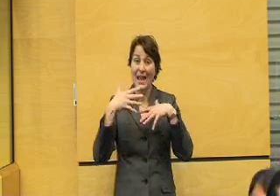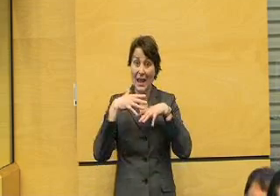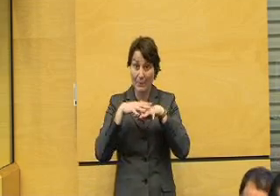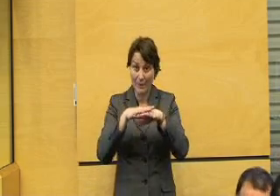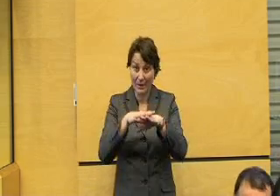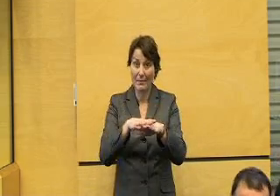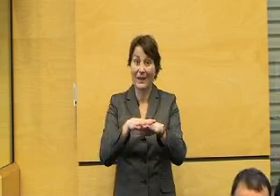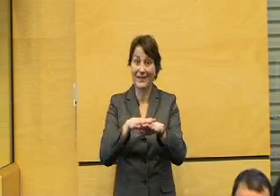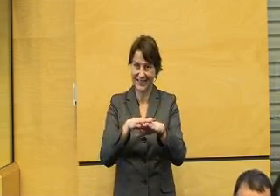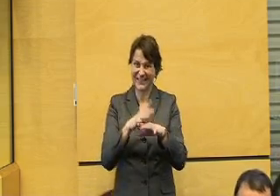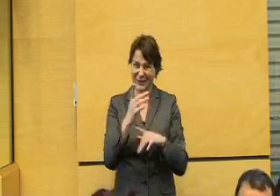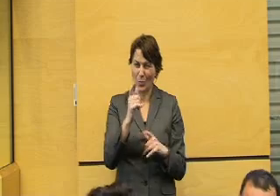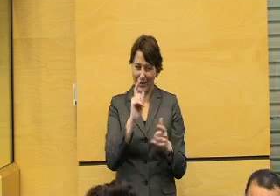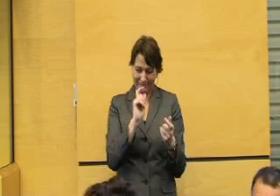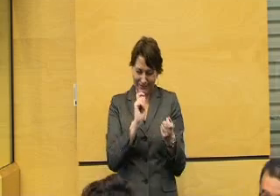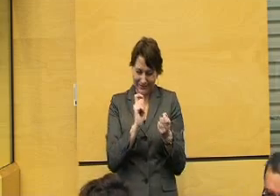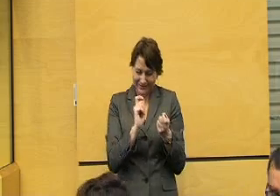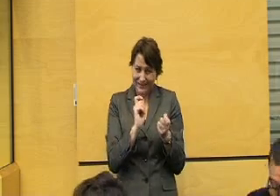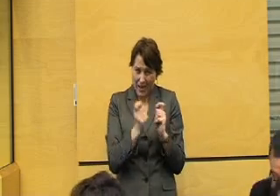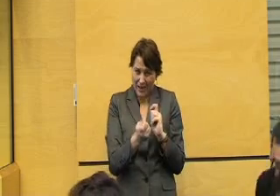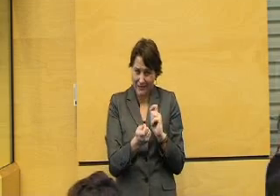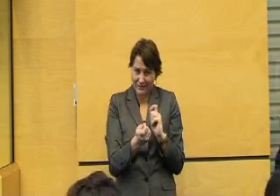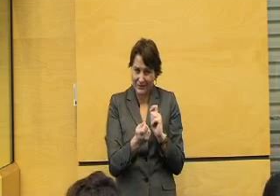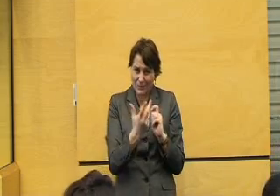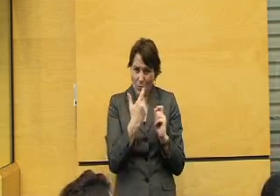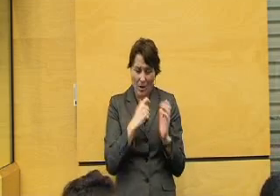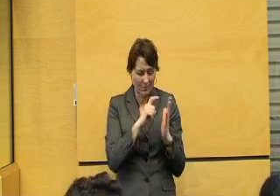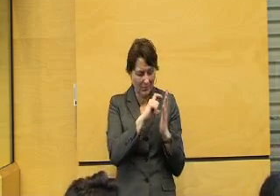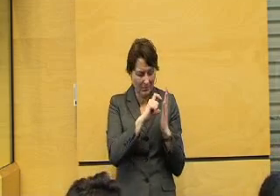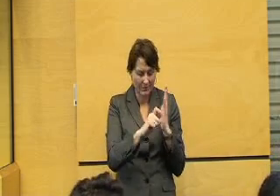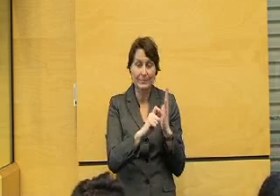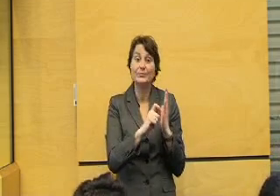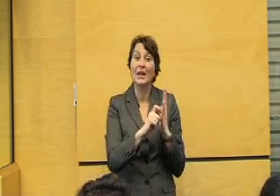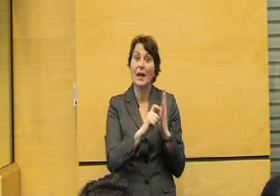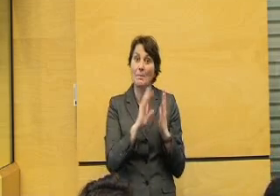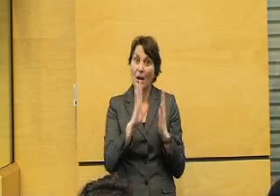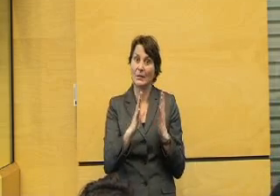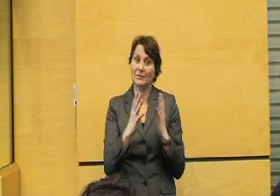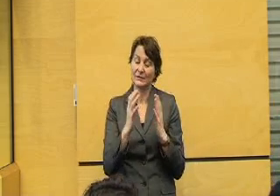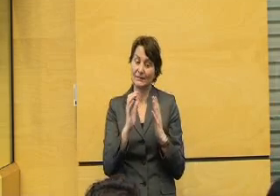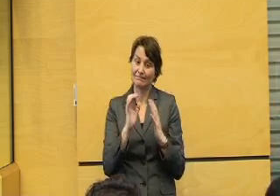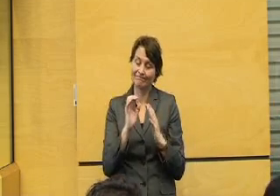this amendment and bringing it into force,